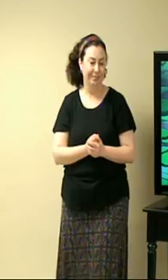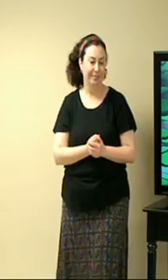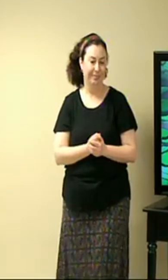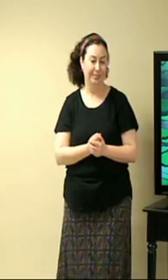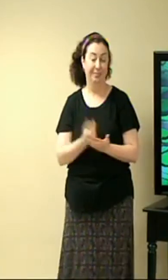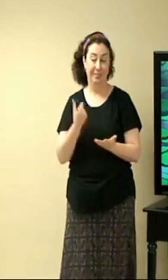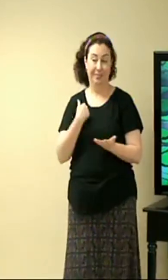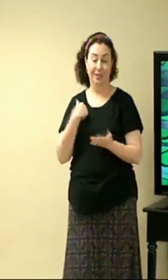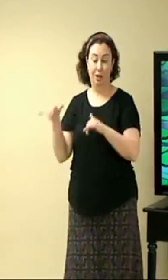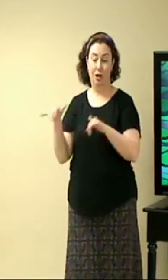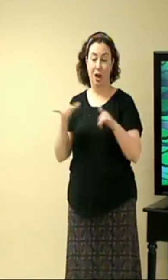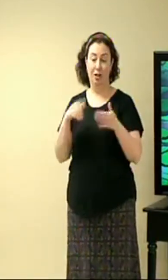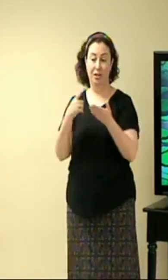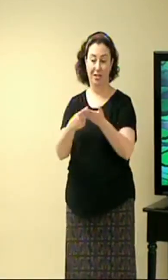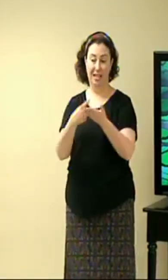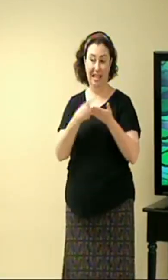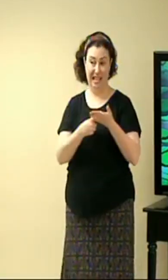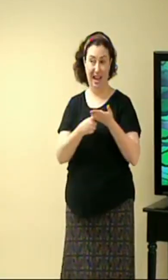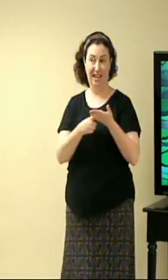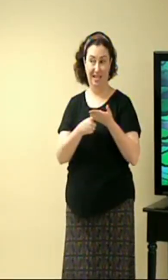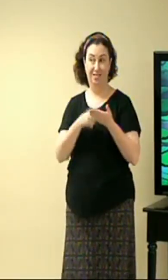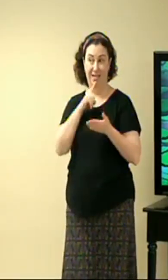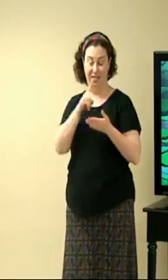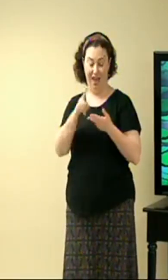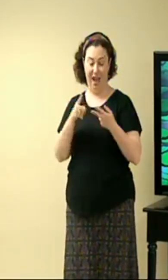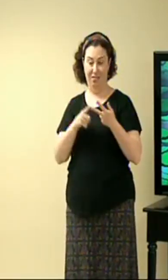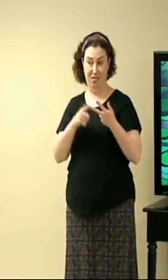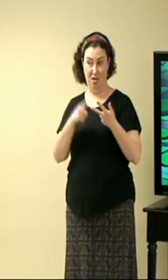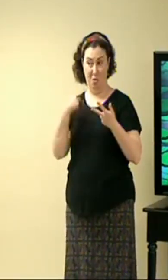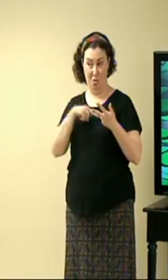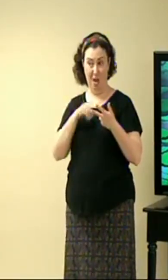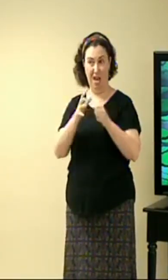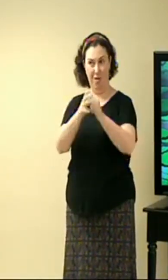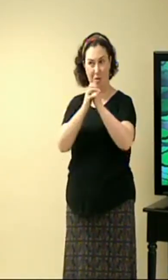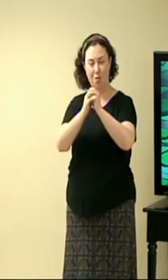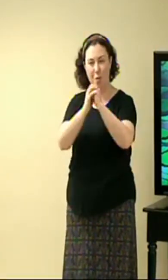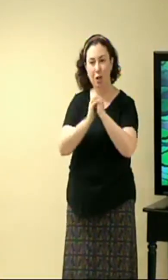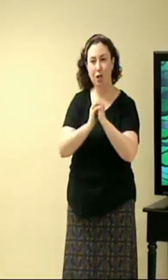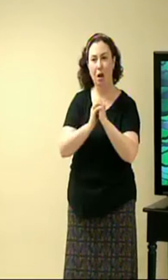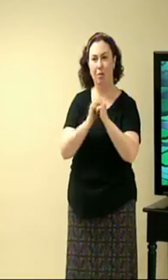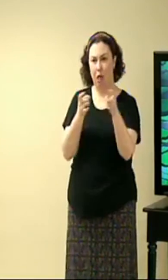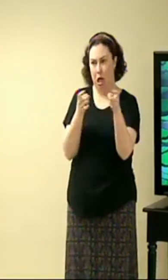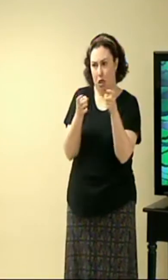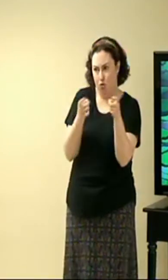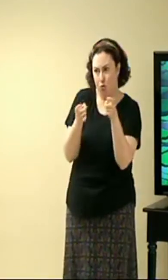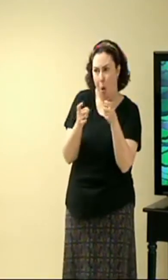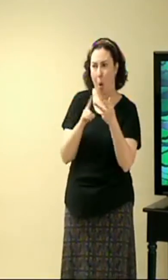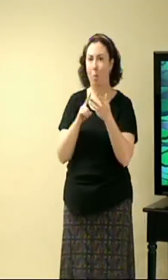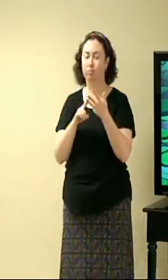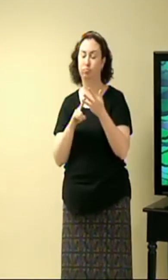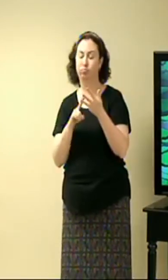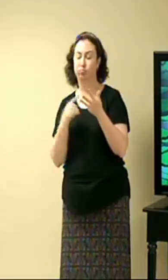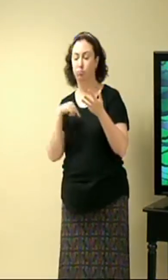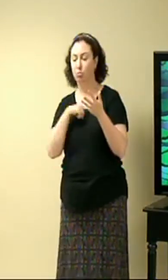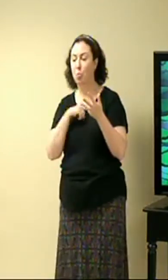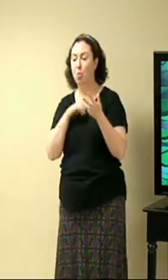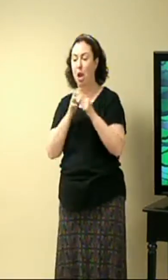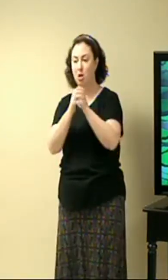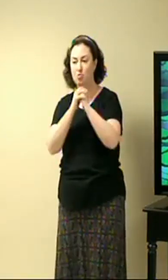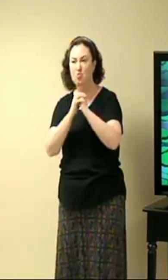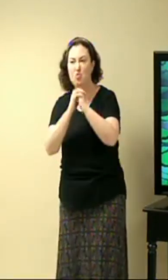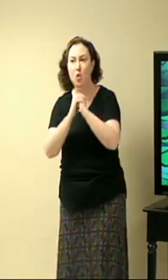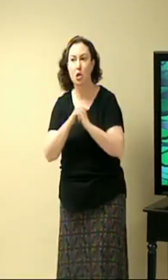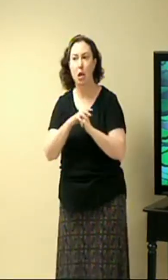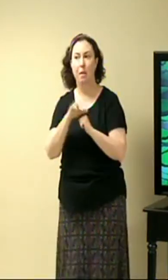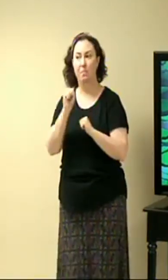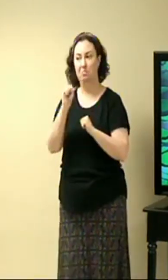the fact that you and I worship control. We could talk about the fact that you and I worship sex. We could talk about the fact that you and I worship greed, that less than